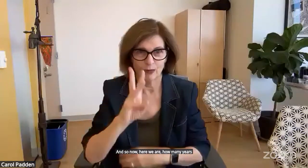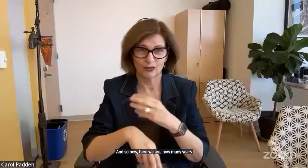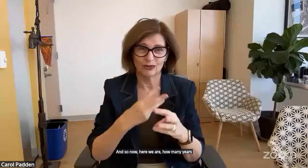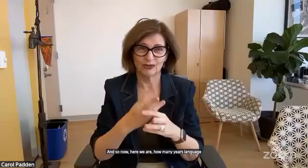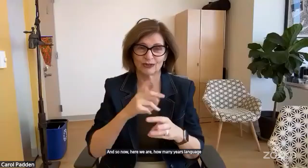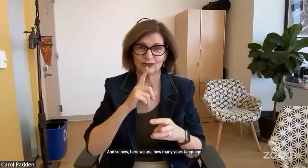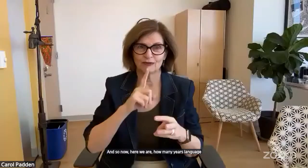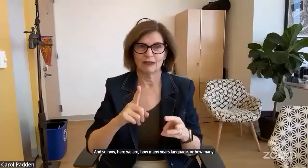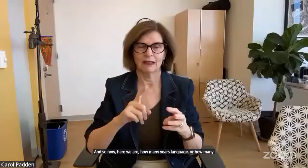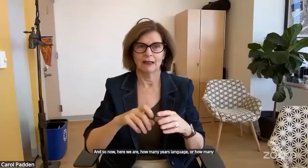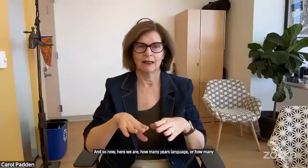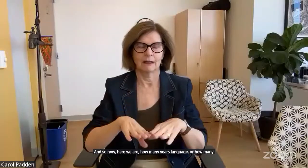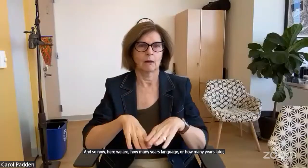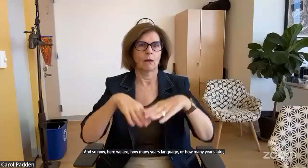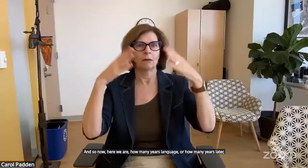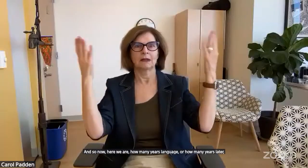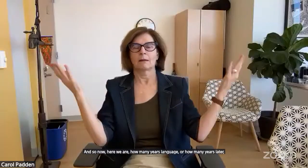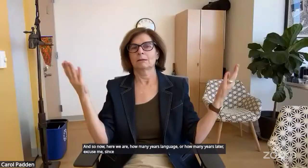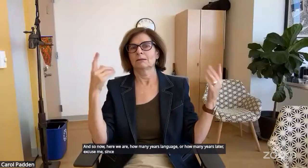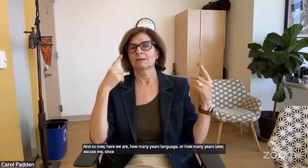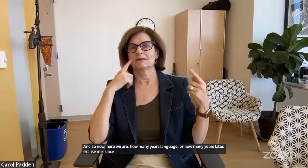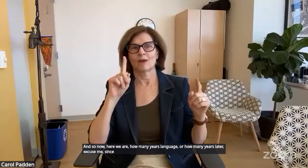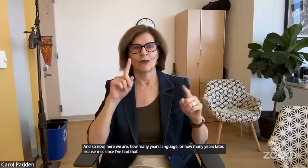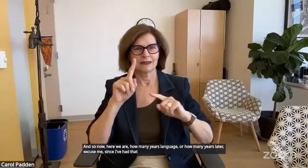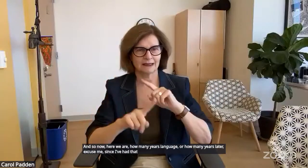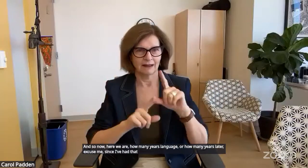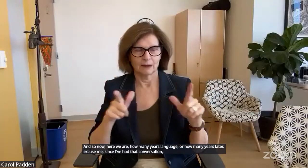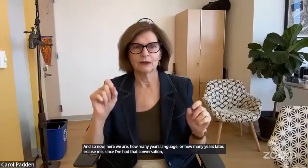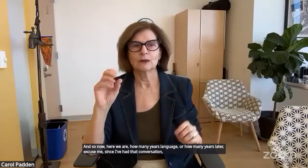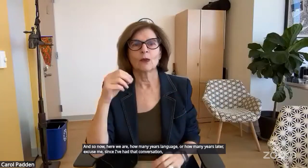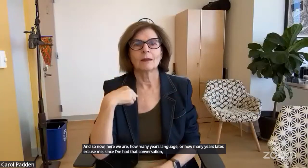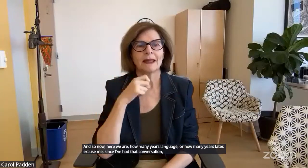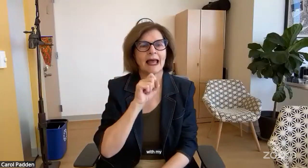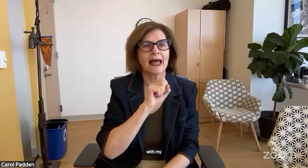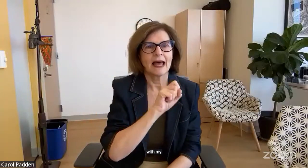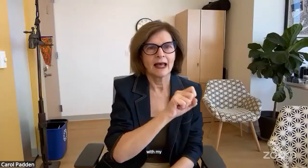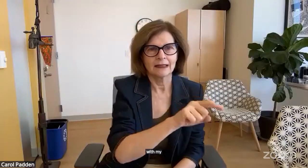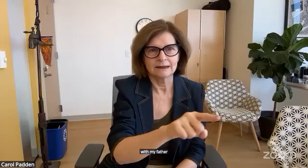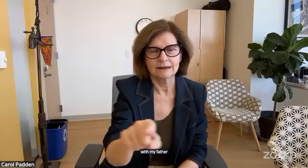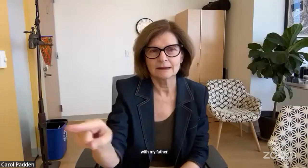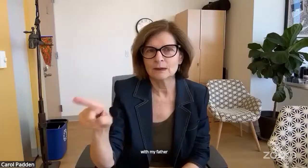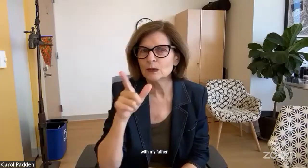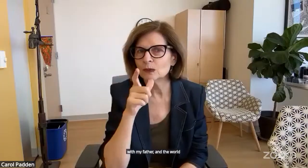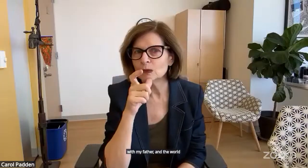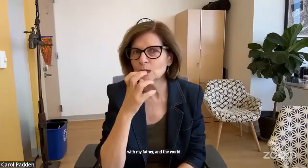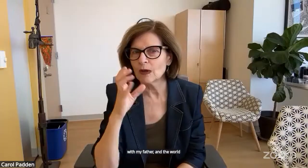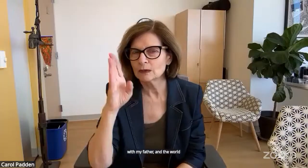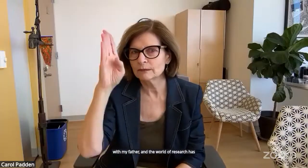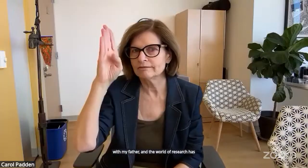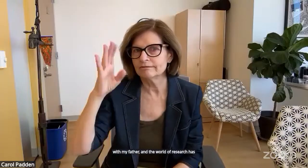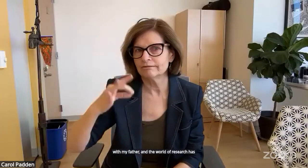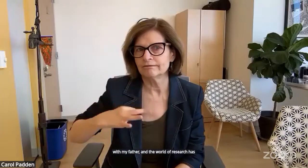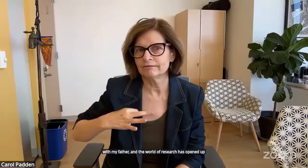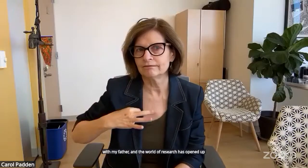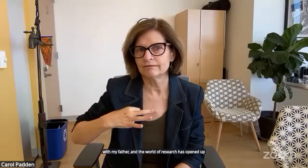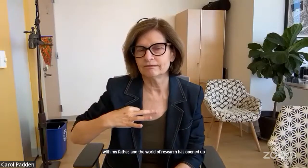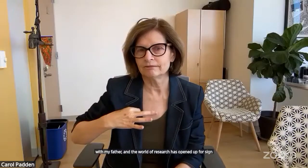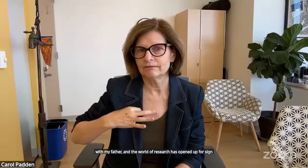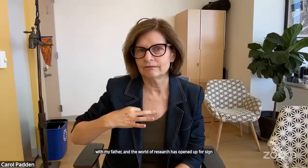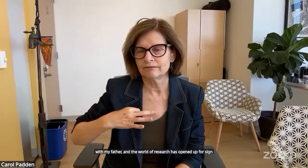how many years later, excuse me, since I've had that conversation with my father and the world of research has opened up for sign language. So, okay, I don't